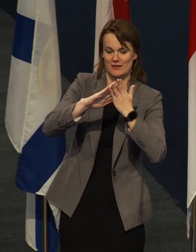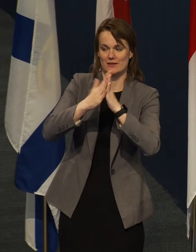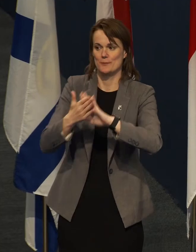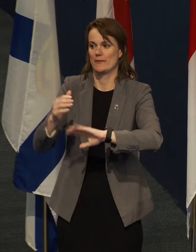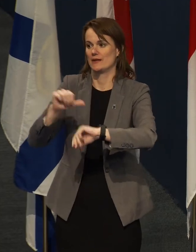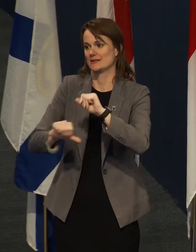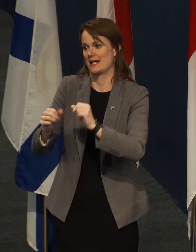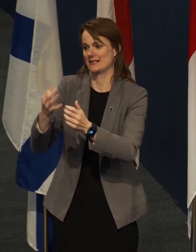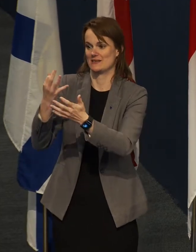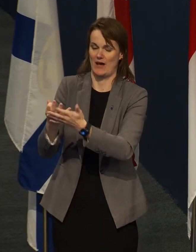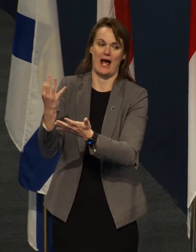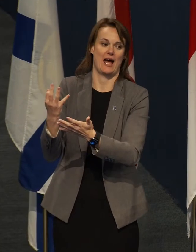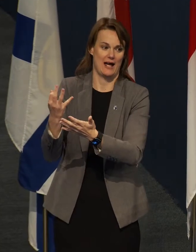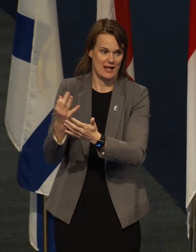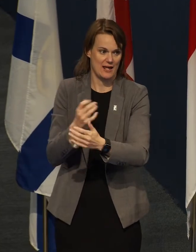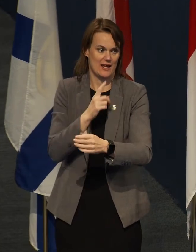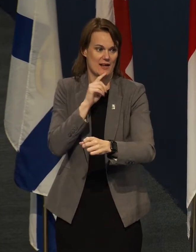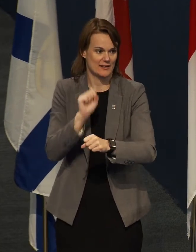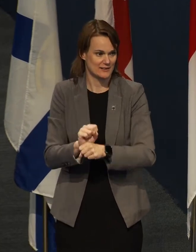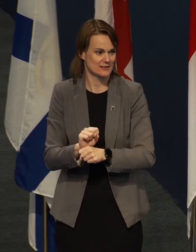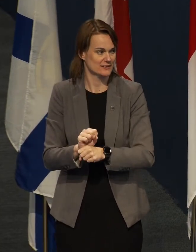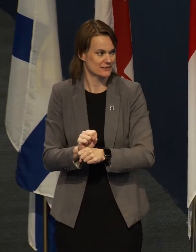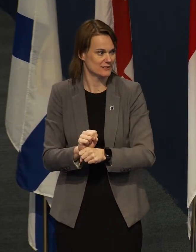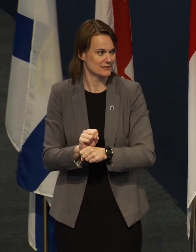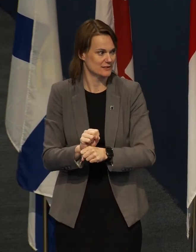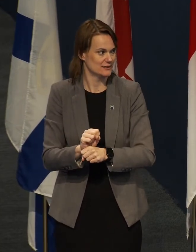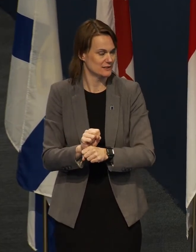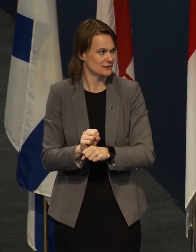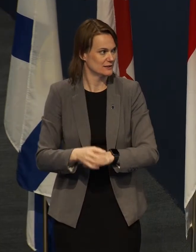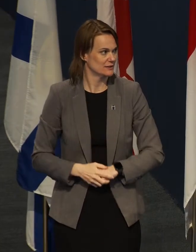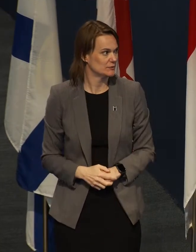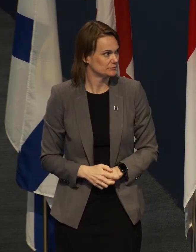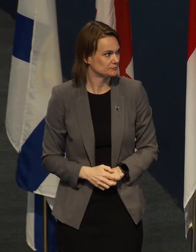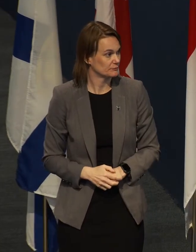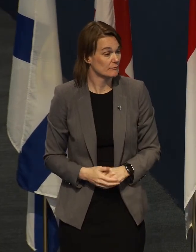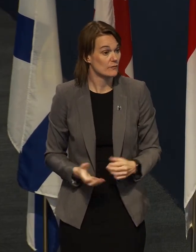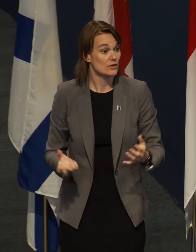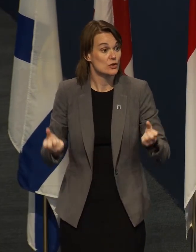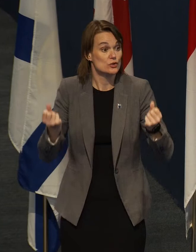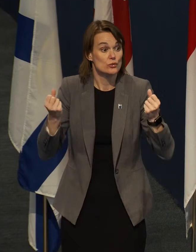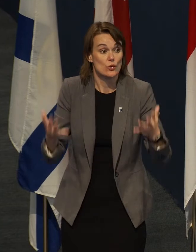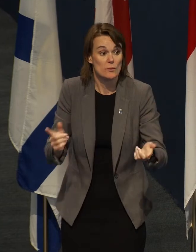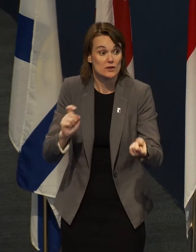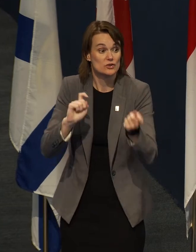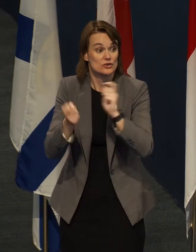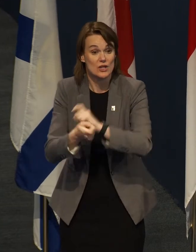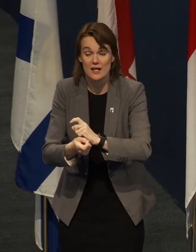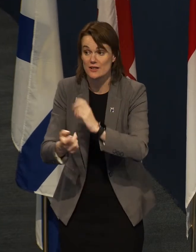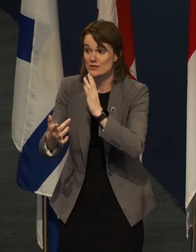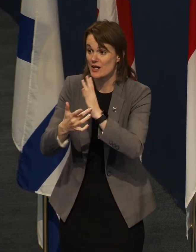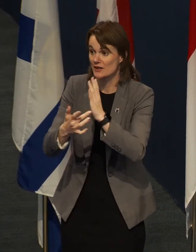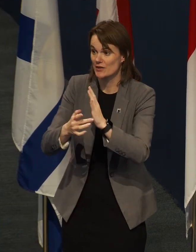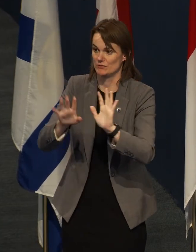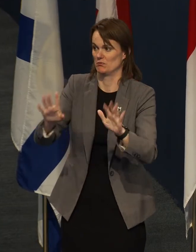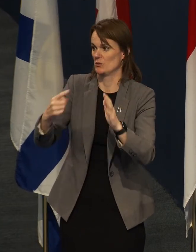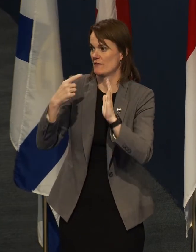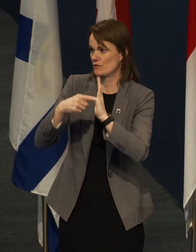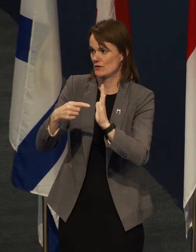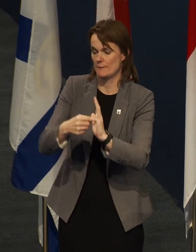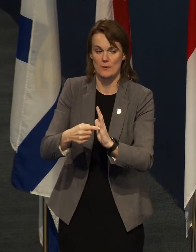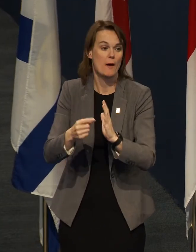science fact. Now, one of the areas in which we're seeing massive amounts of change right now is in the area